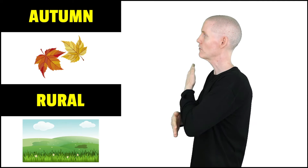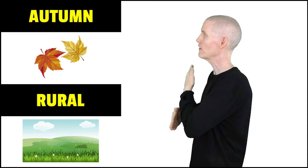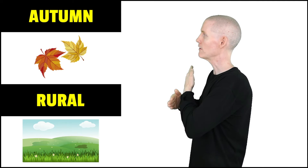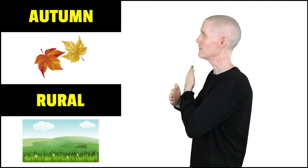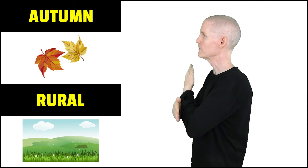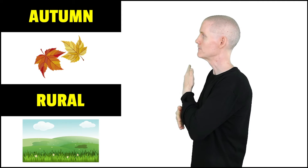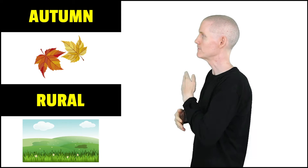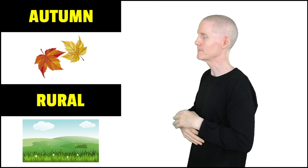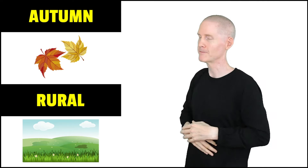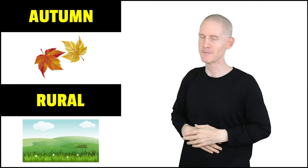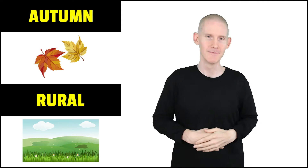rural.